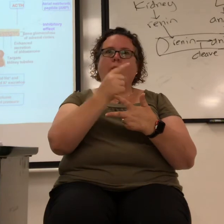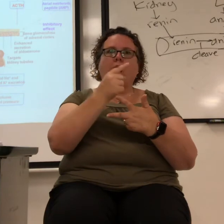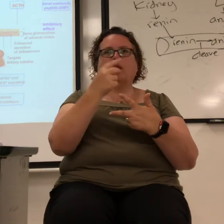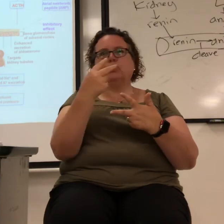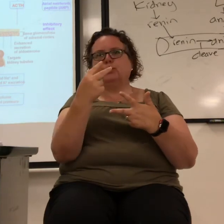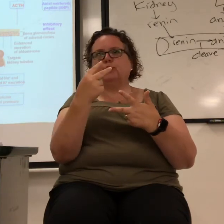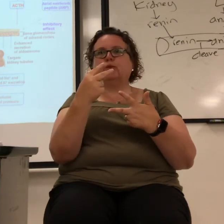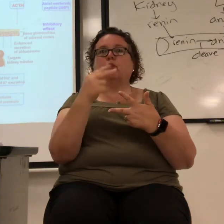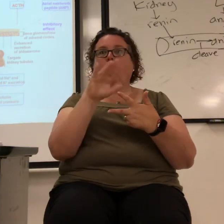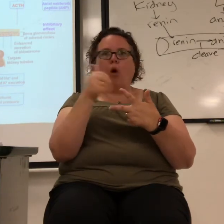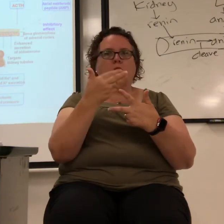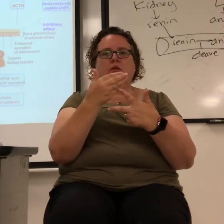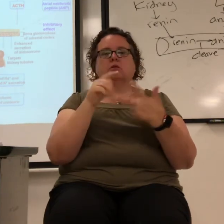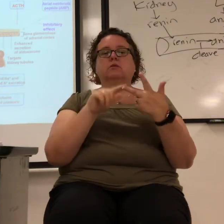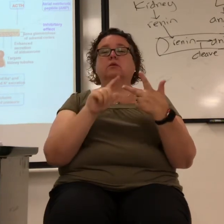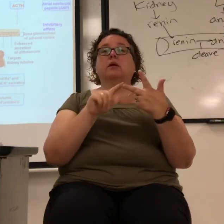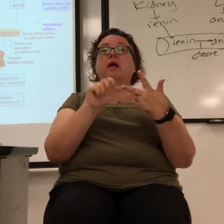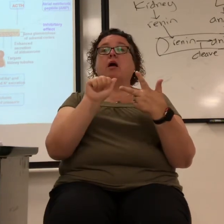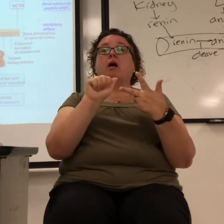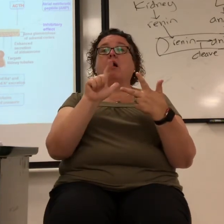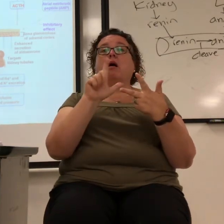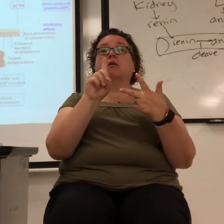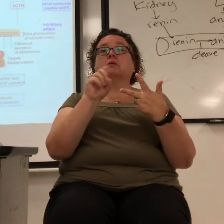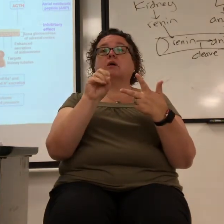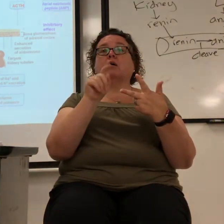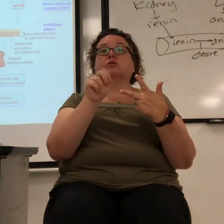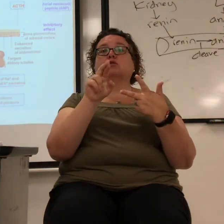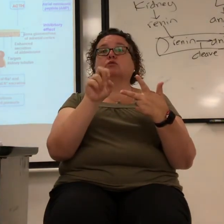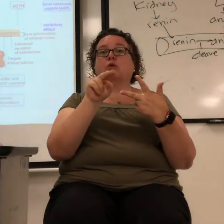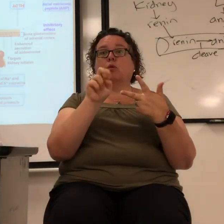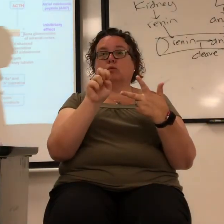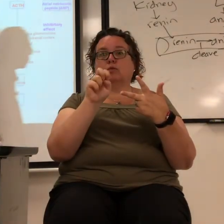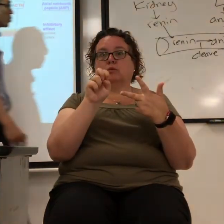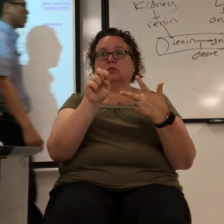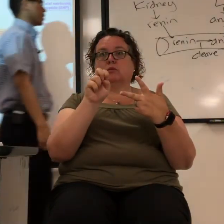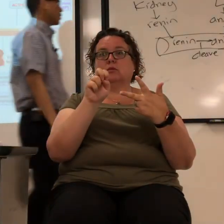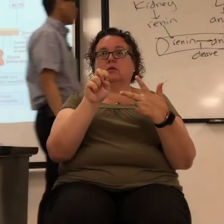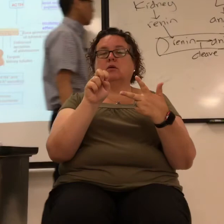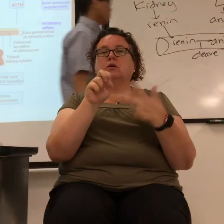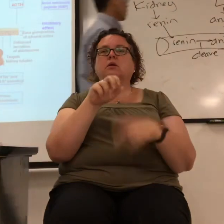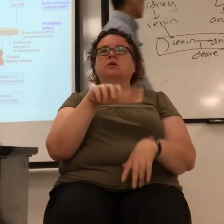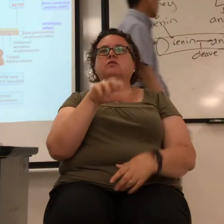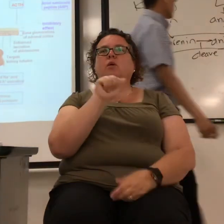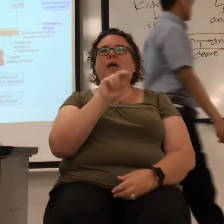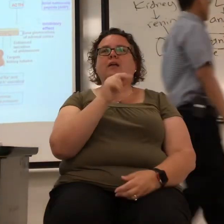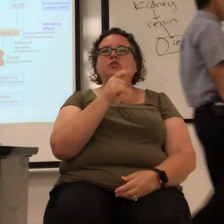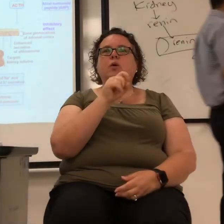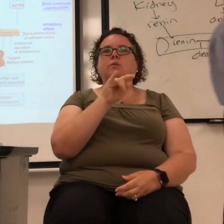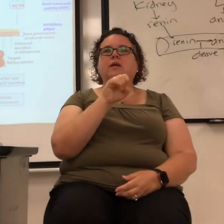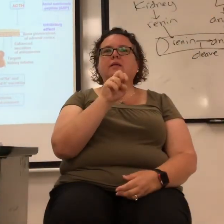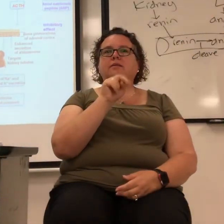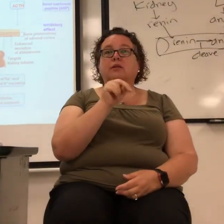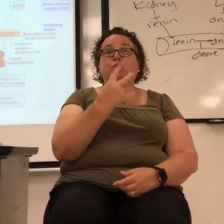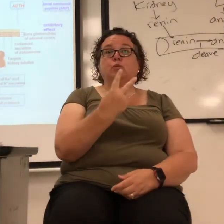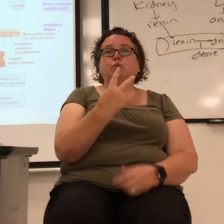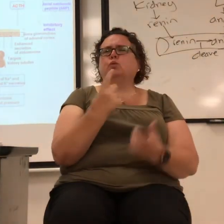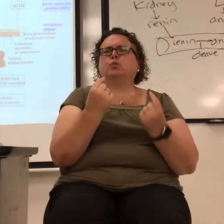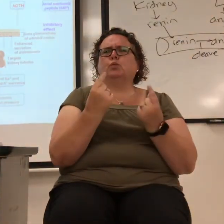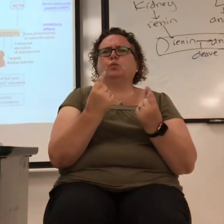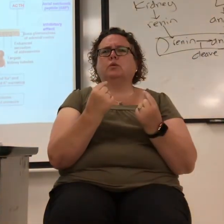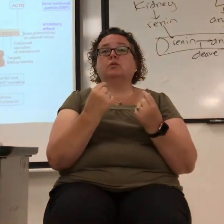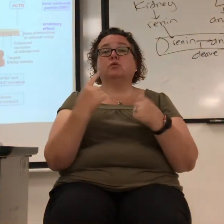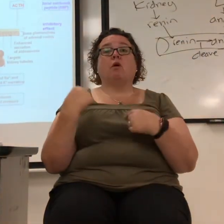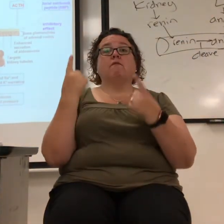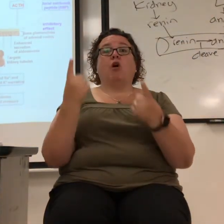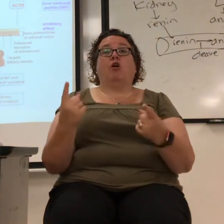2. The second A is aldosterone. Okay, so let's talk about angiotensin 2, what it can do. So far in the